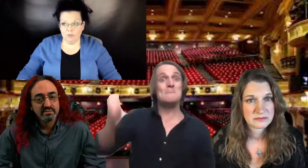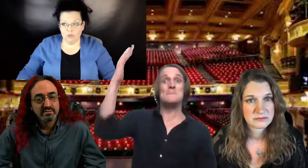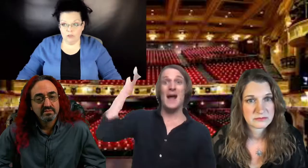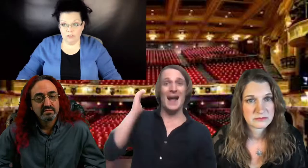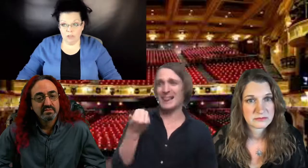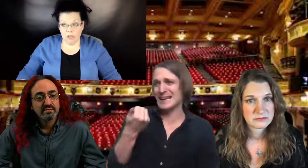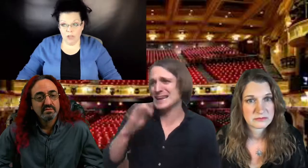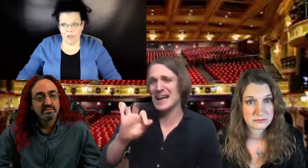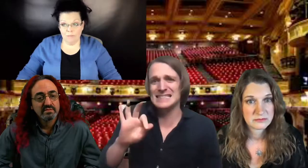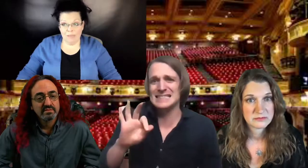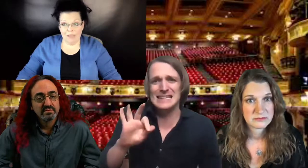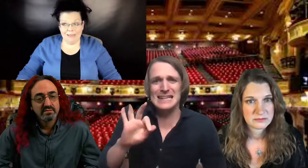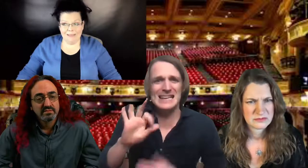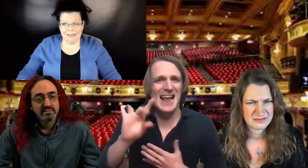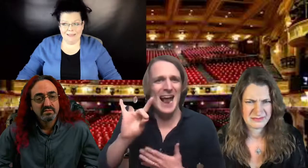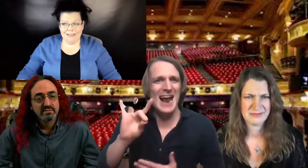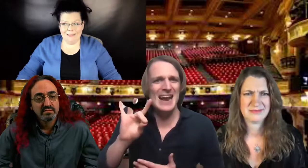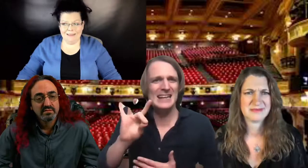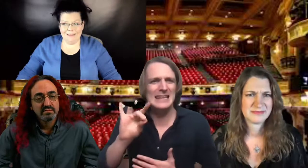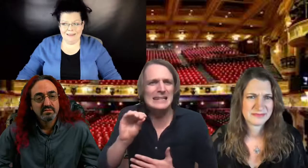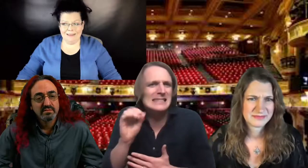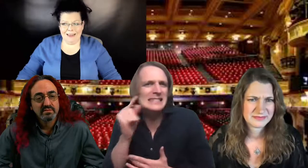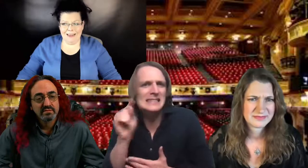director of Children of Lesser God back in